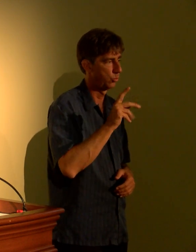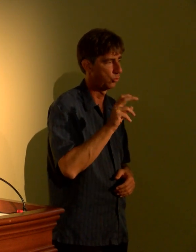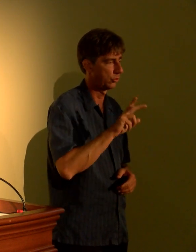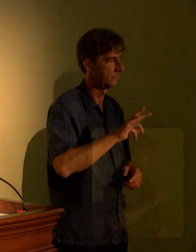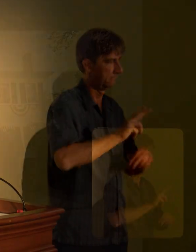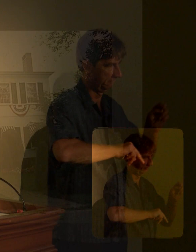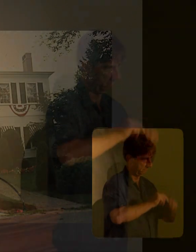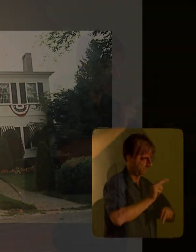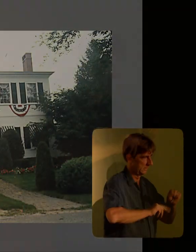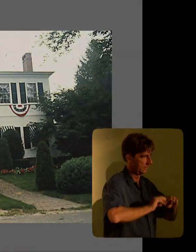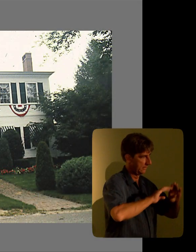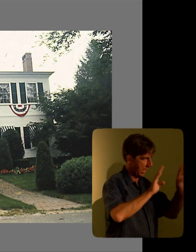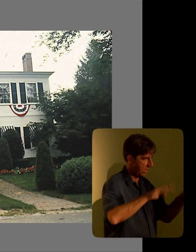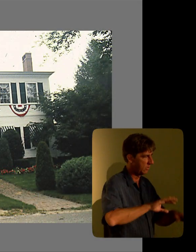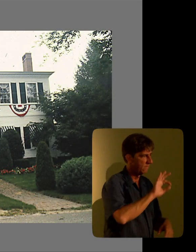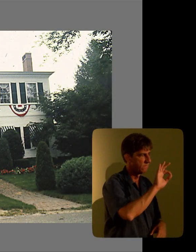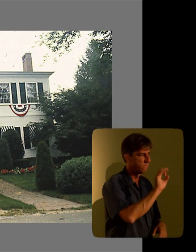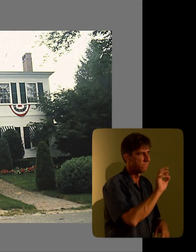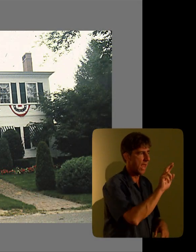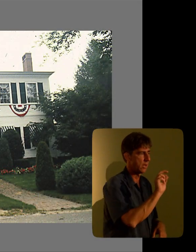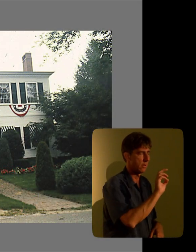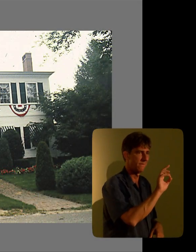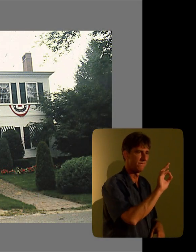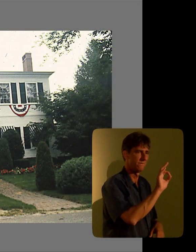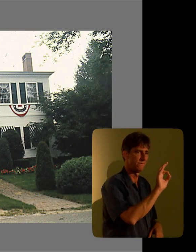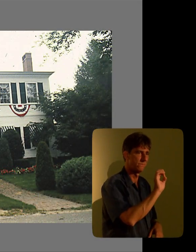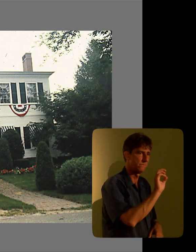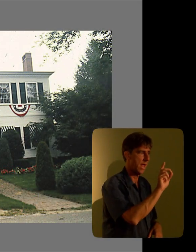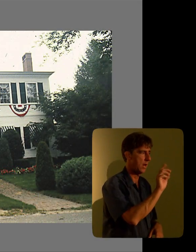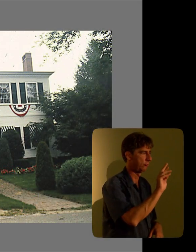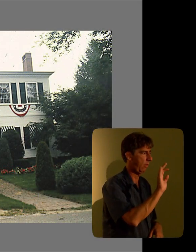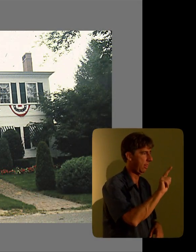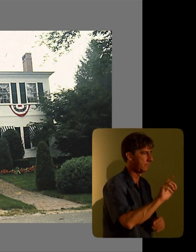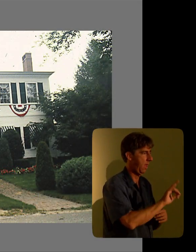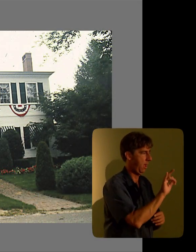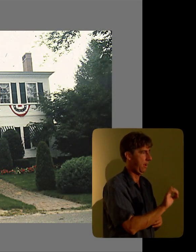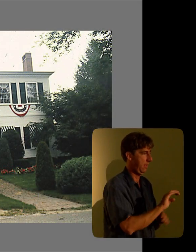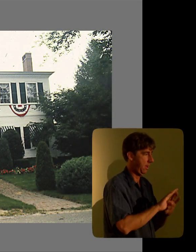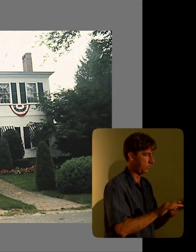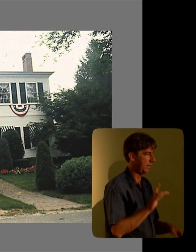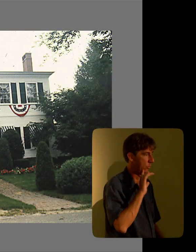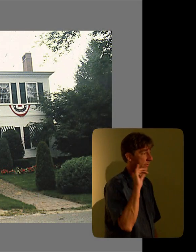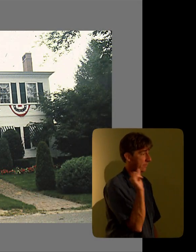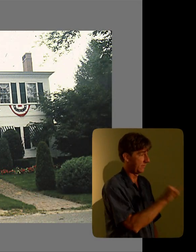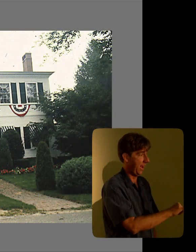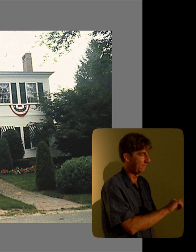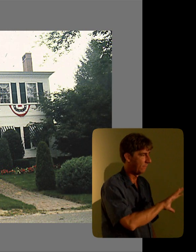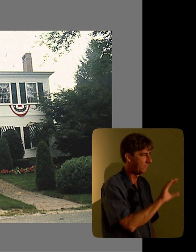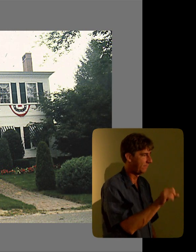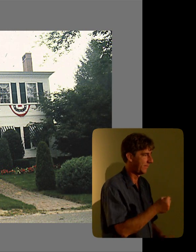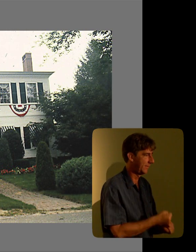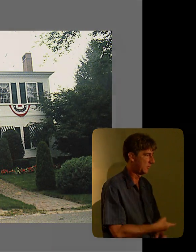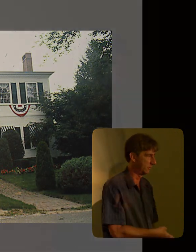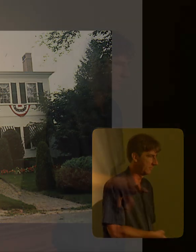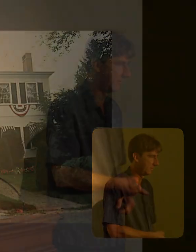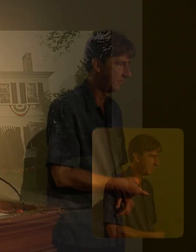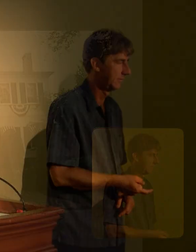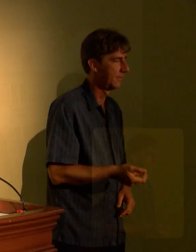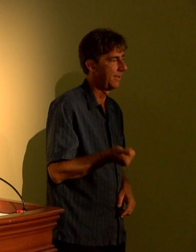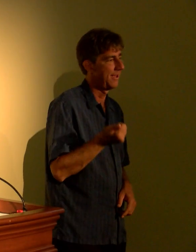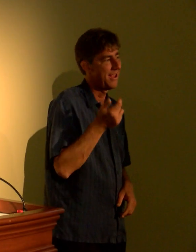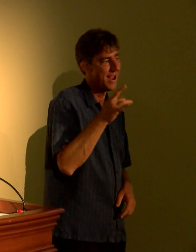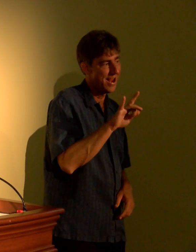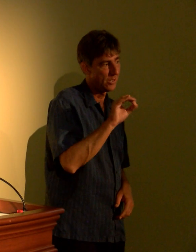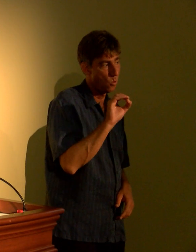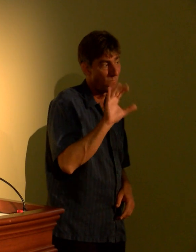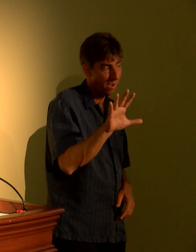John moves in with his brother and would spend the next 50 years in this house. And also about 1805,